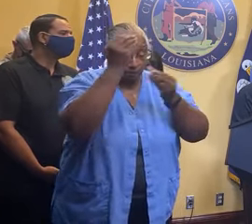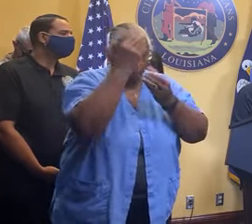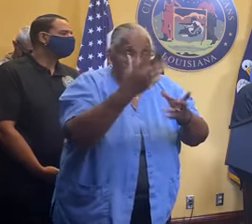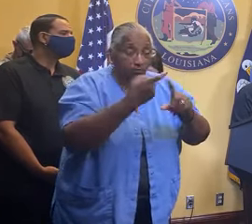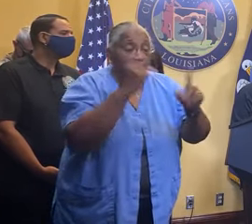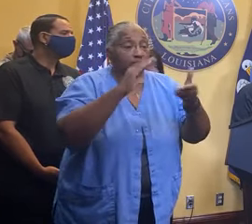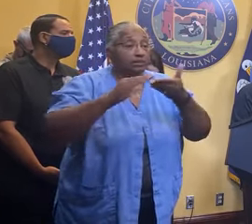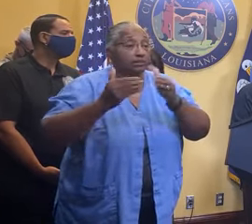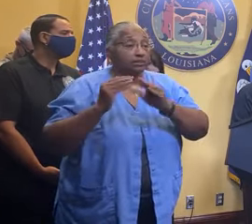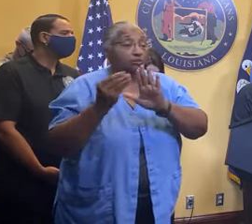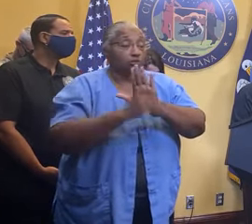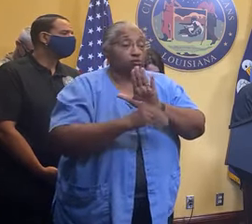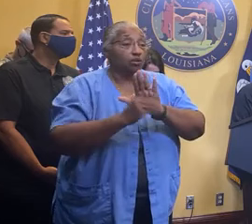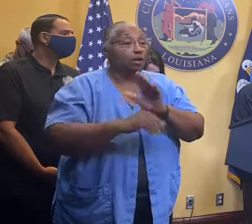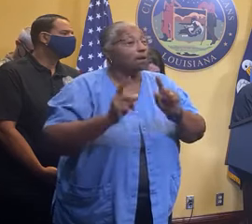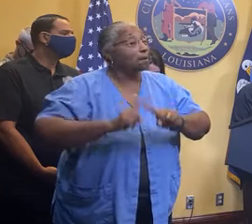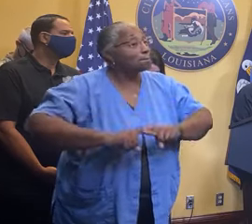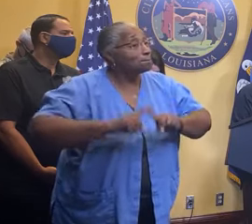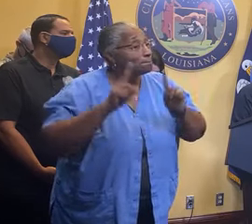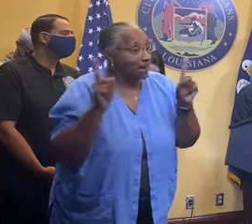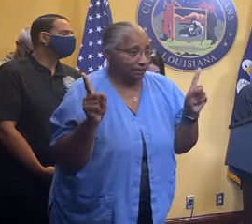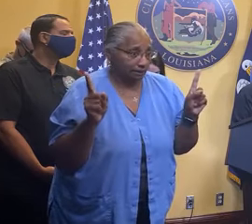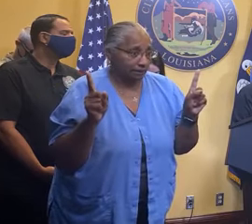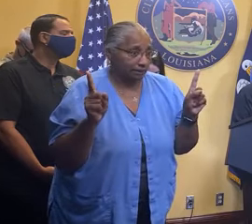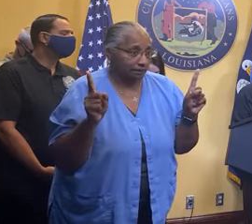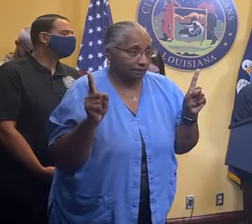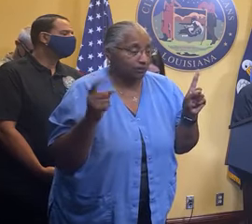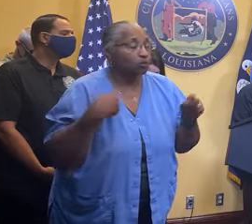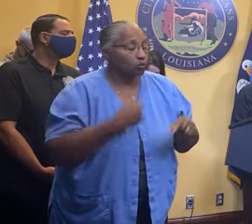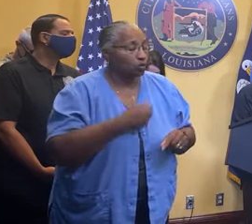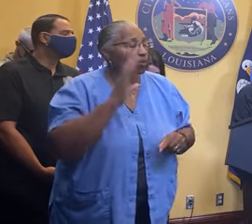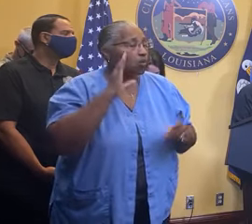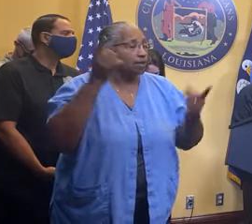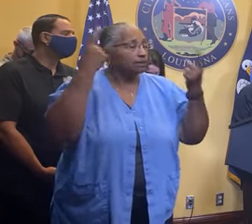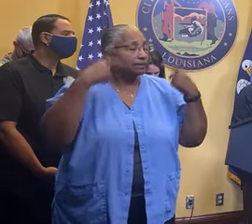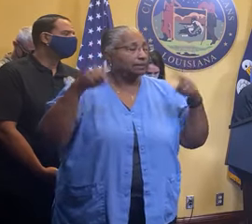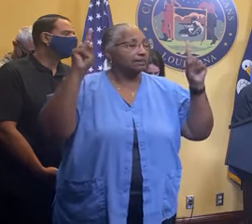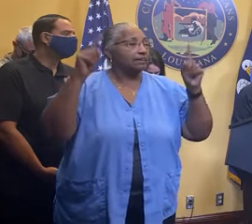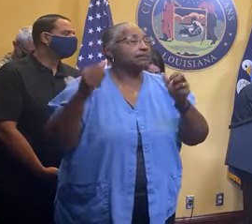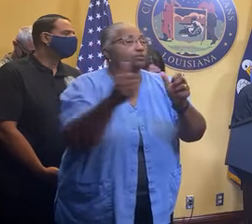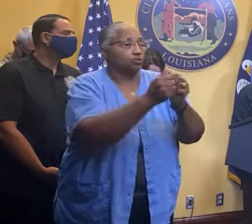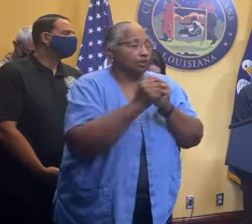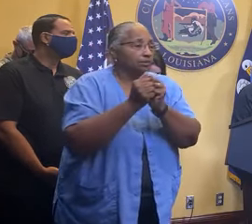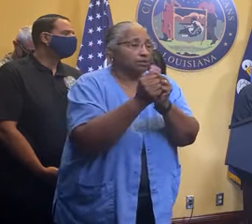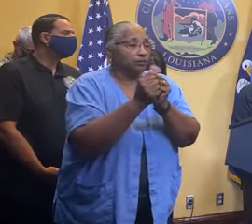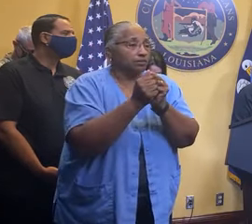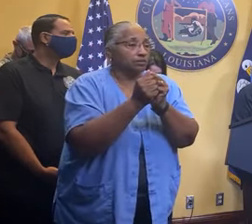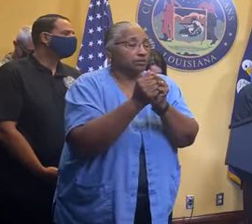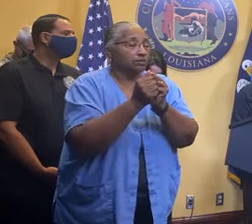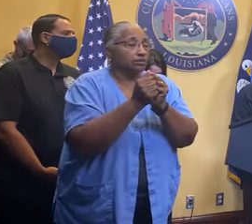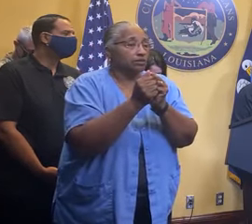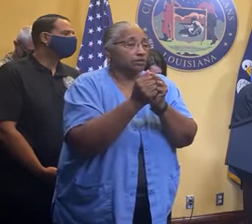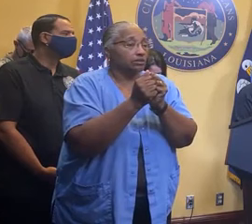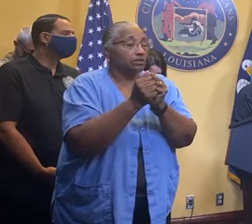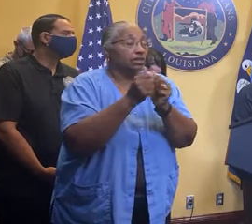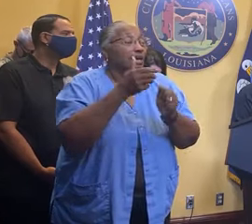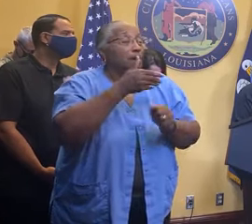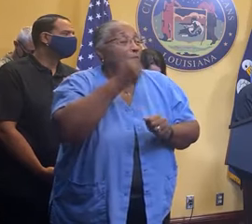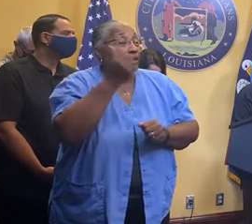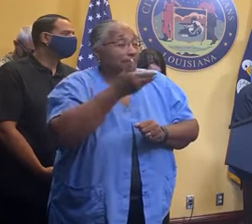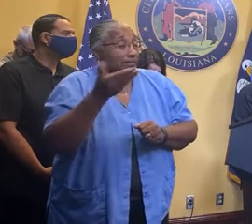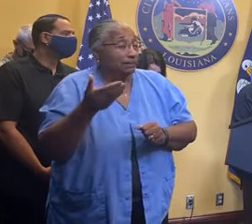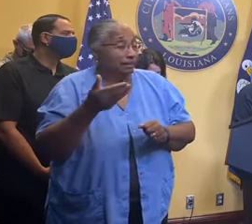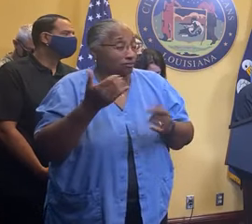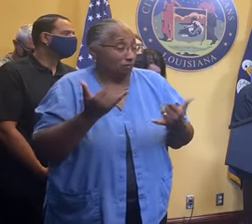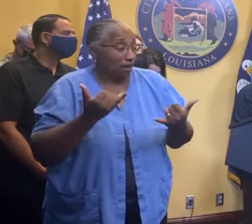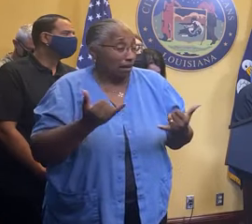Orleans. But we will get through this together. The best thing that I will say